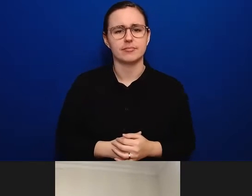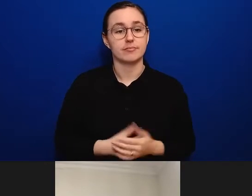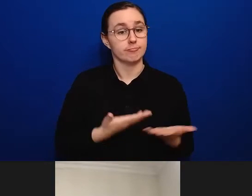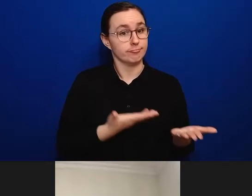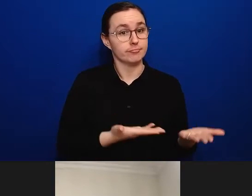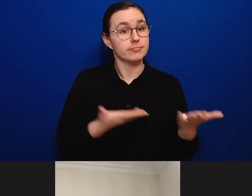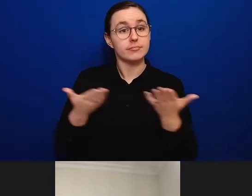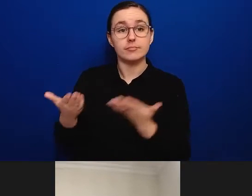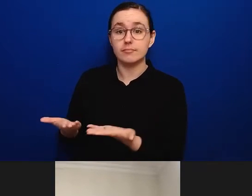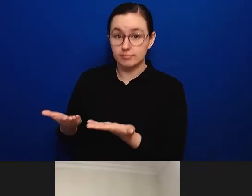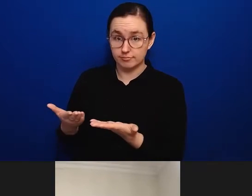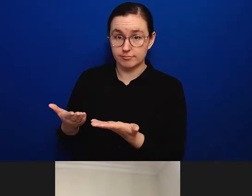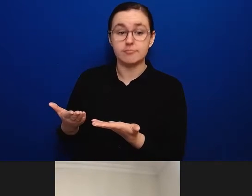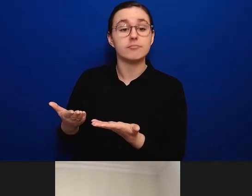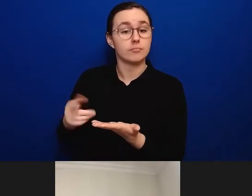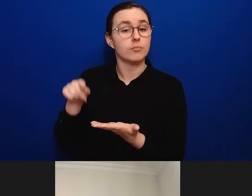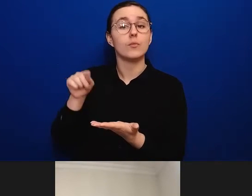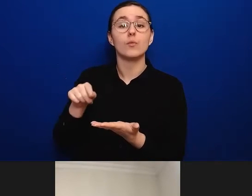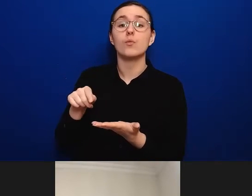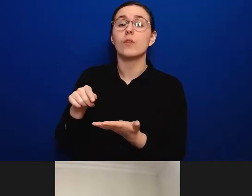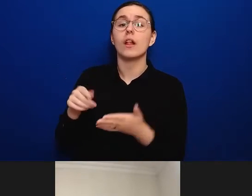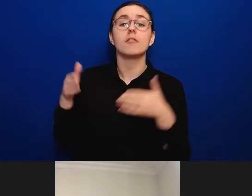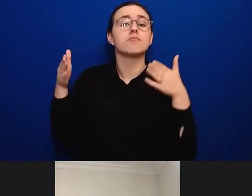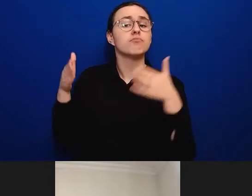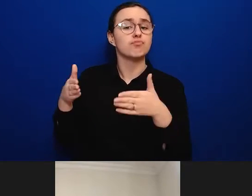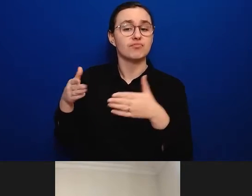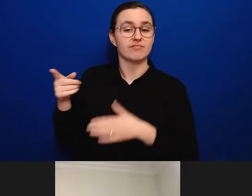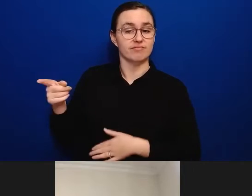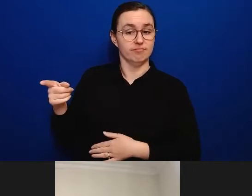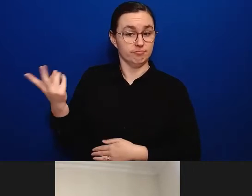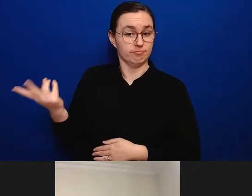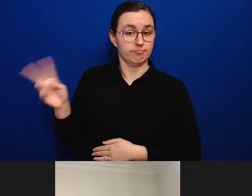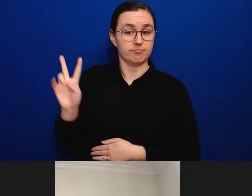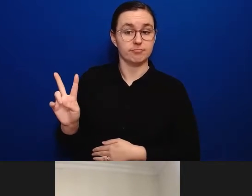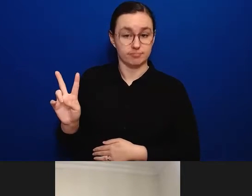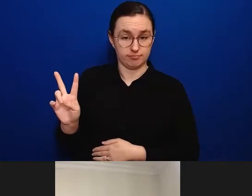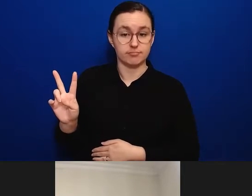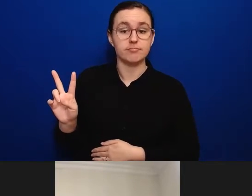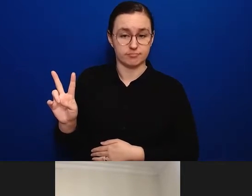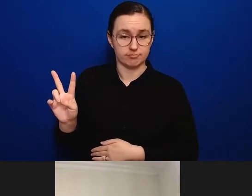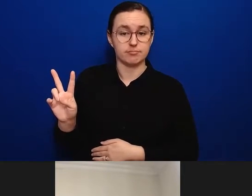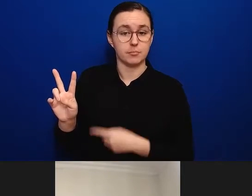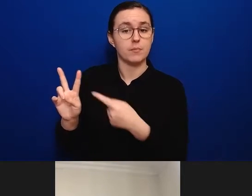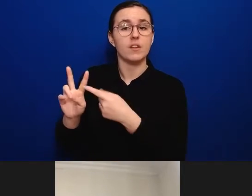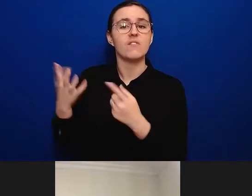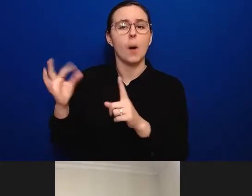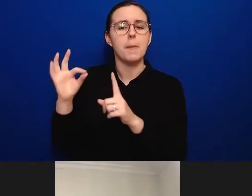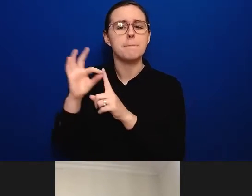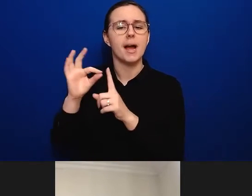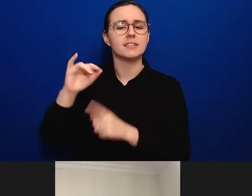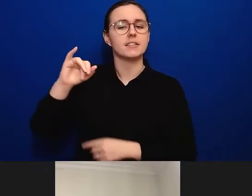to Pakistan. Today we're traveling a lot. He's a World Blind Union